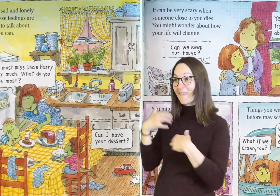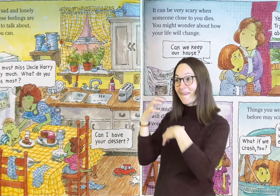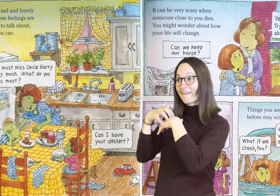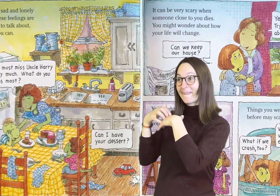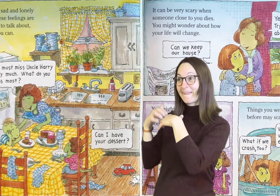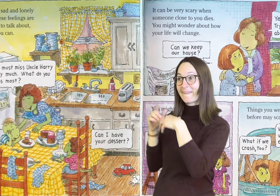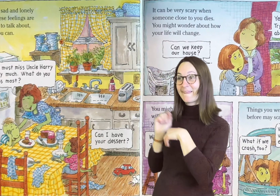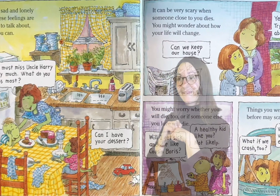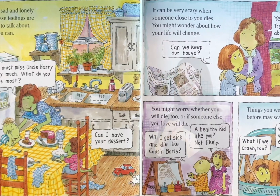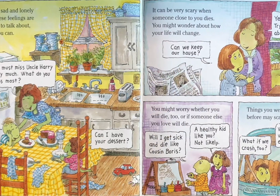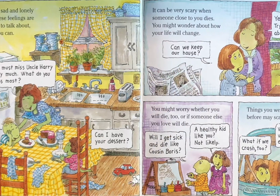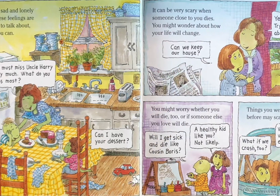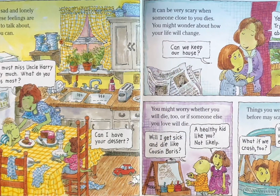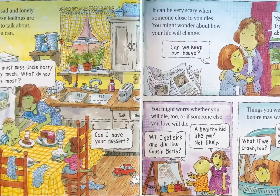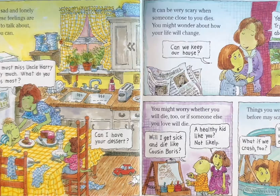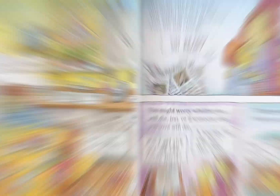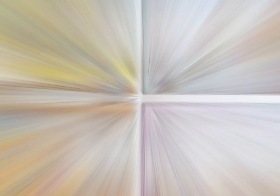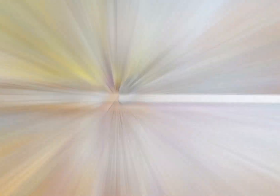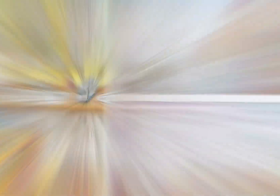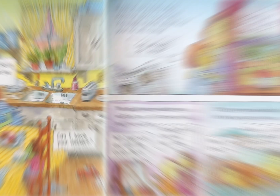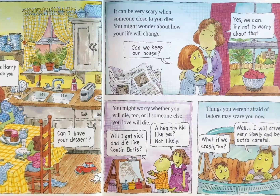Can I have your dessert?